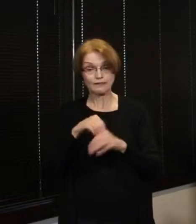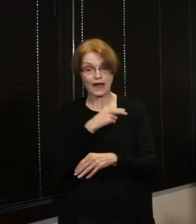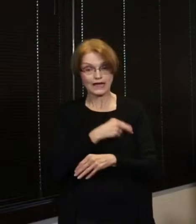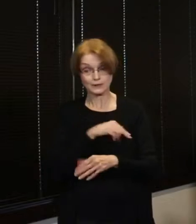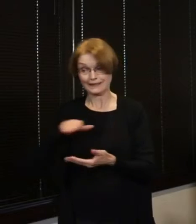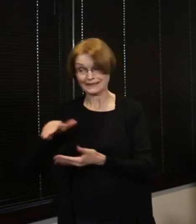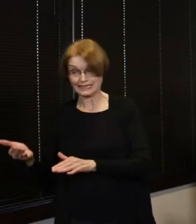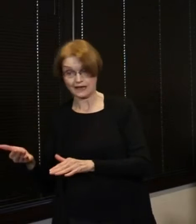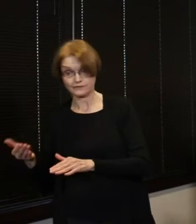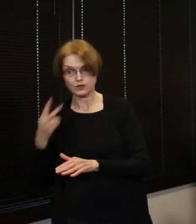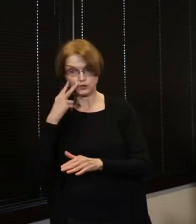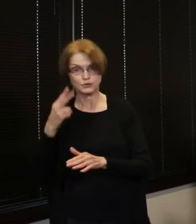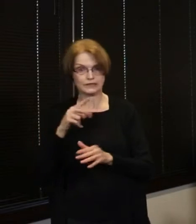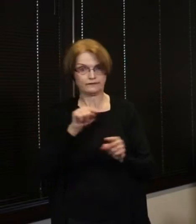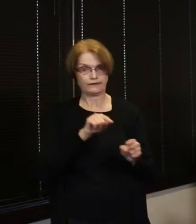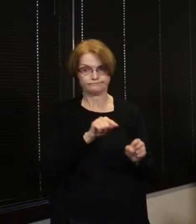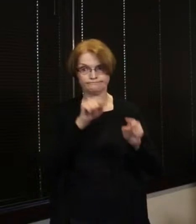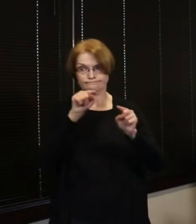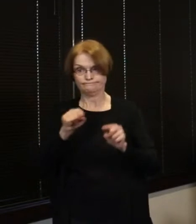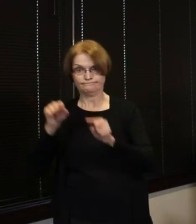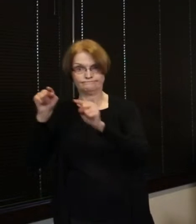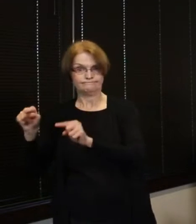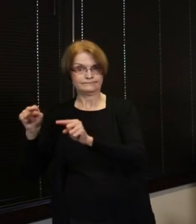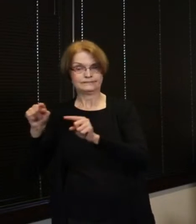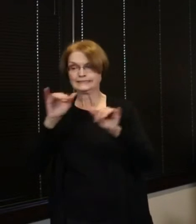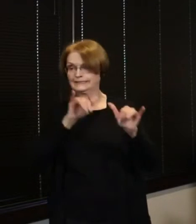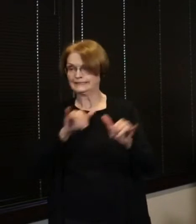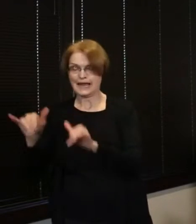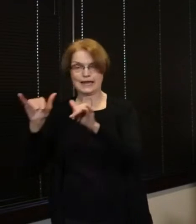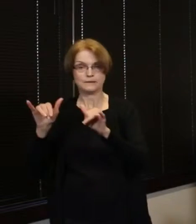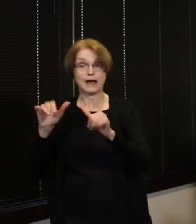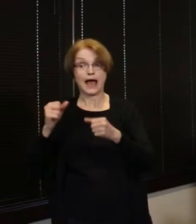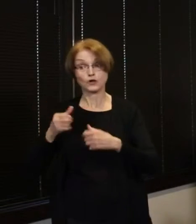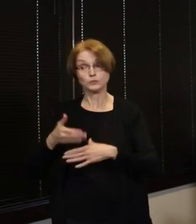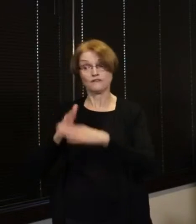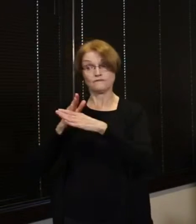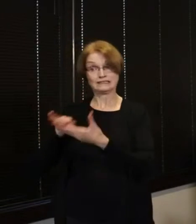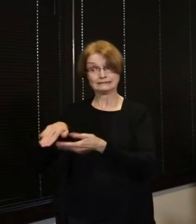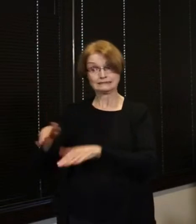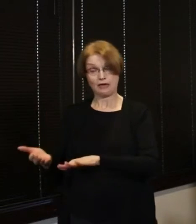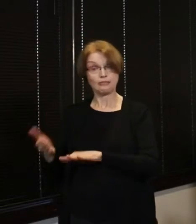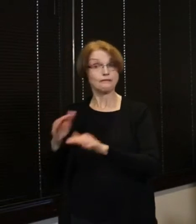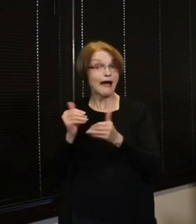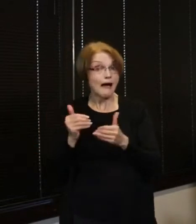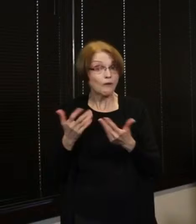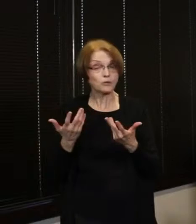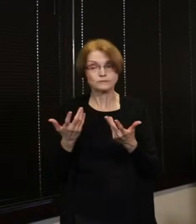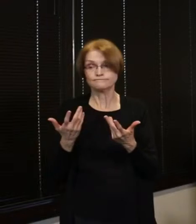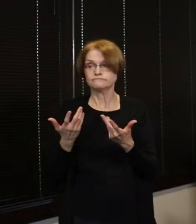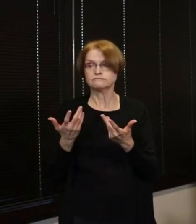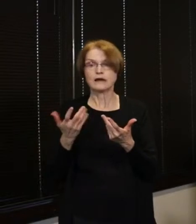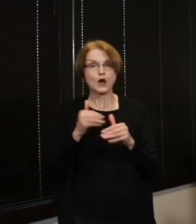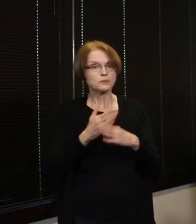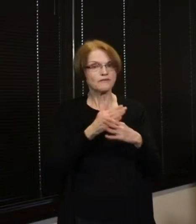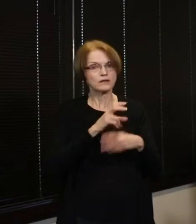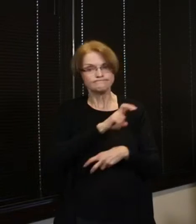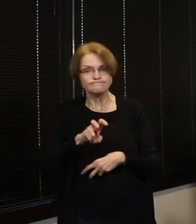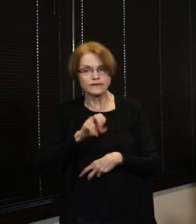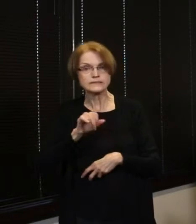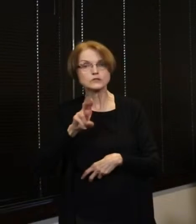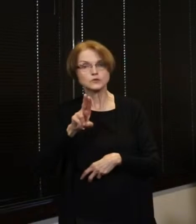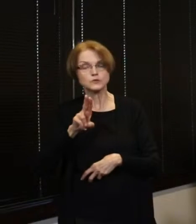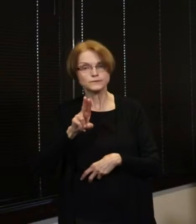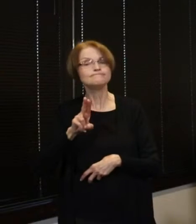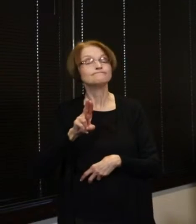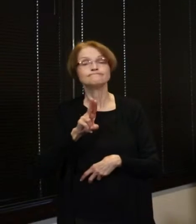all those curves follow each other. And so the best way to prevent the end result of a death or an intensive care unit admission is to